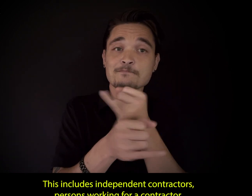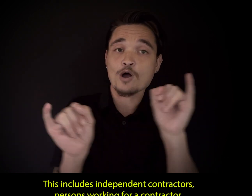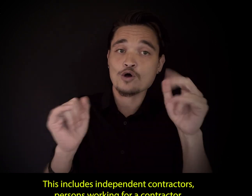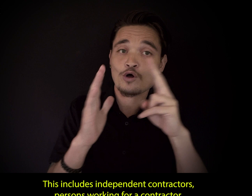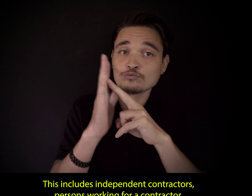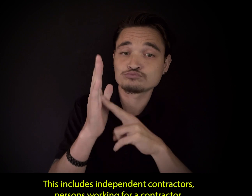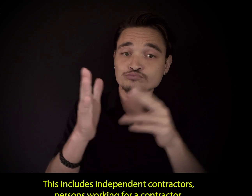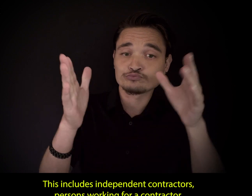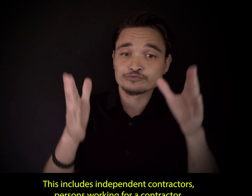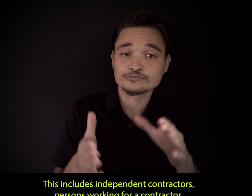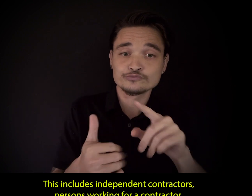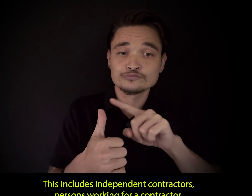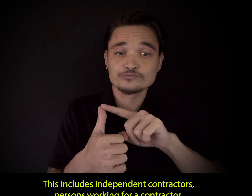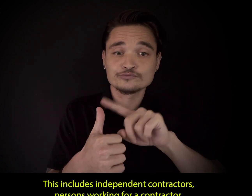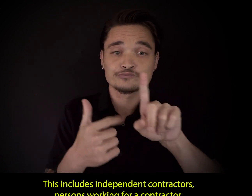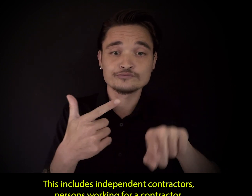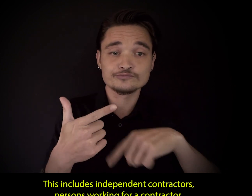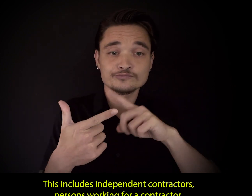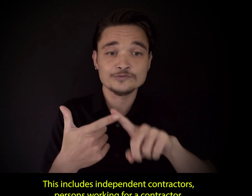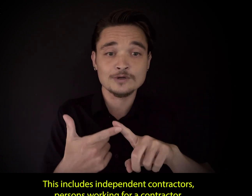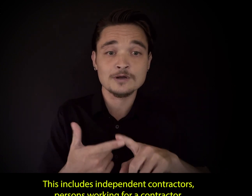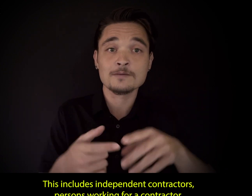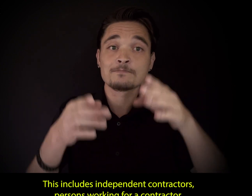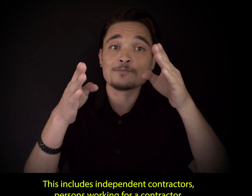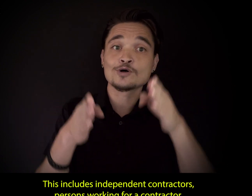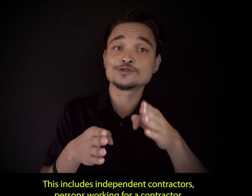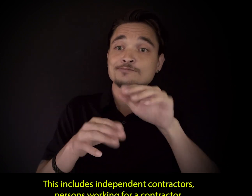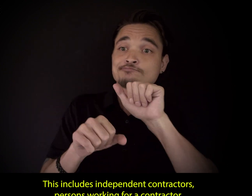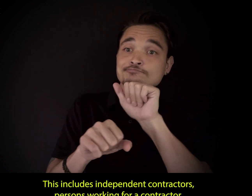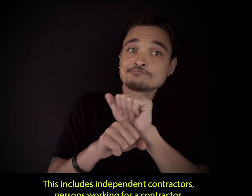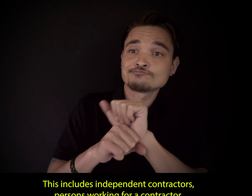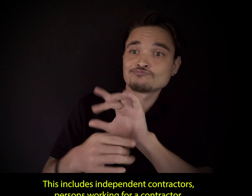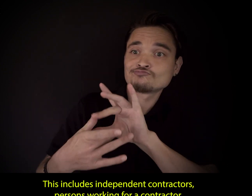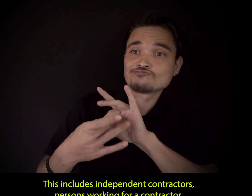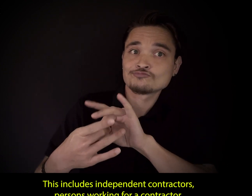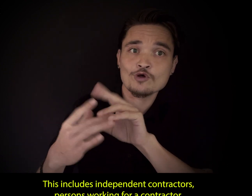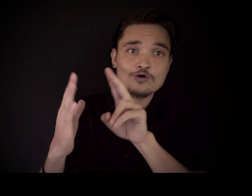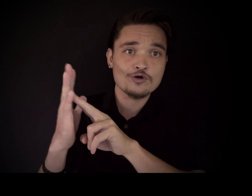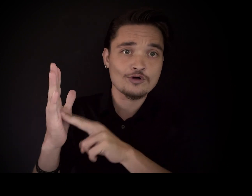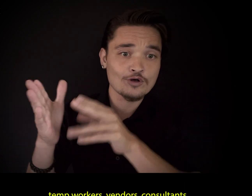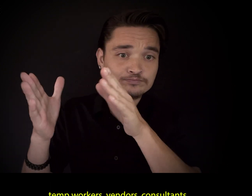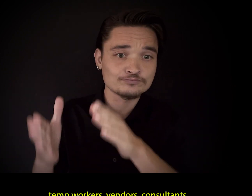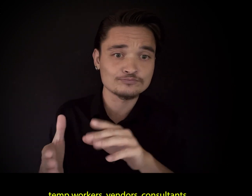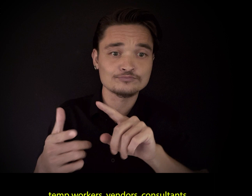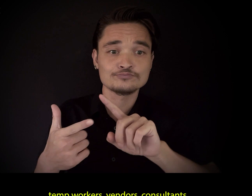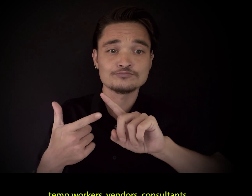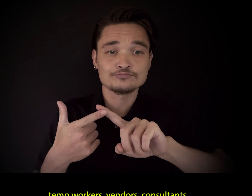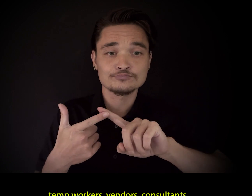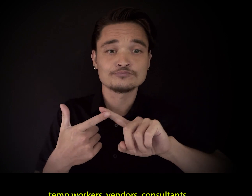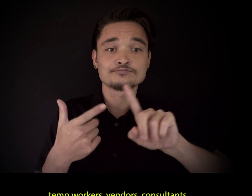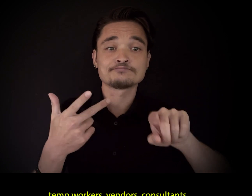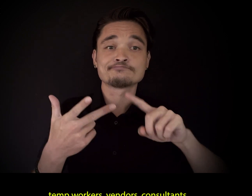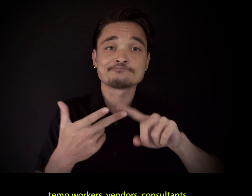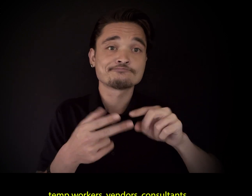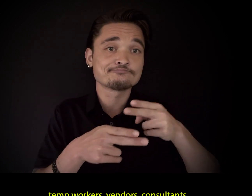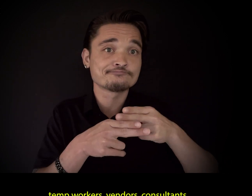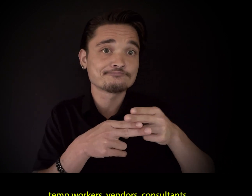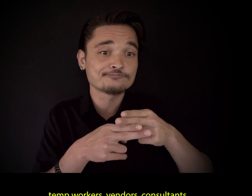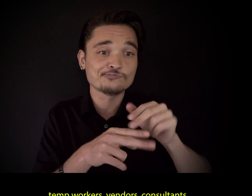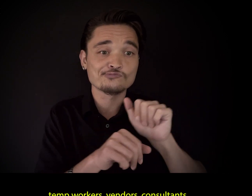This includes independent contractors, persons working for a contractor, temp workers, vendors,